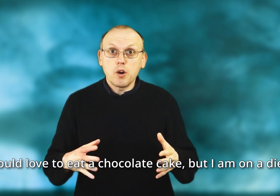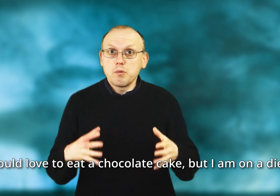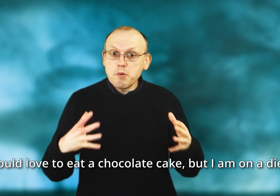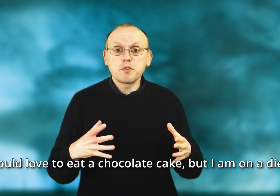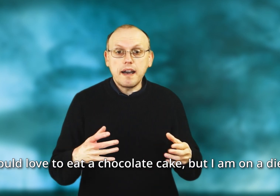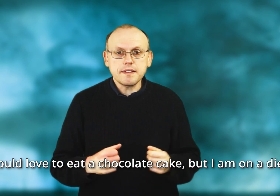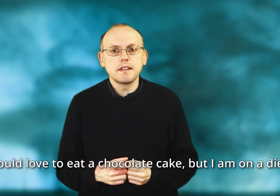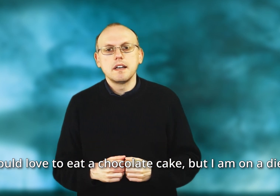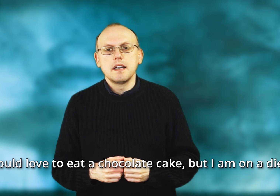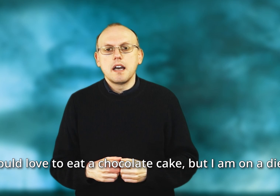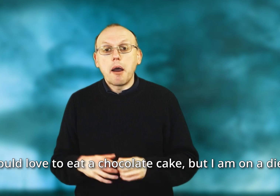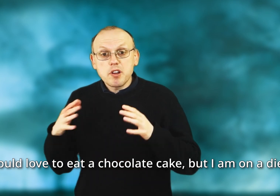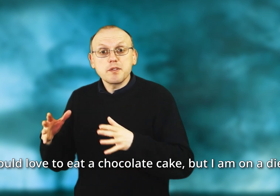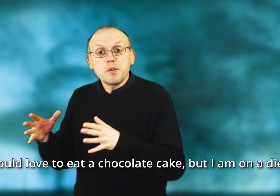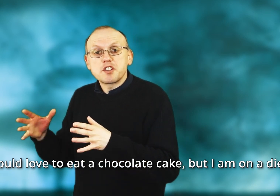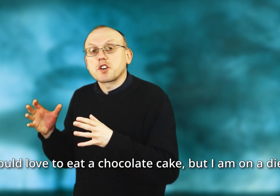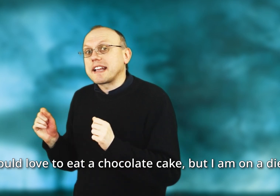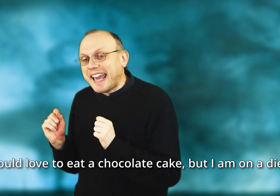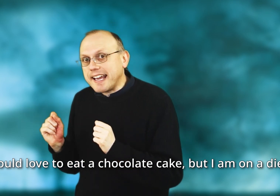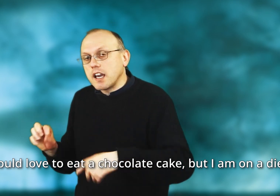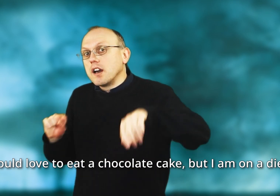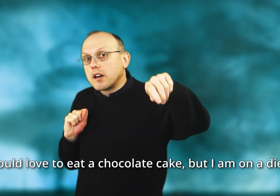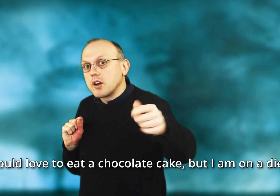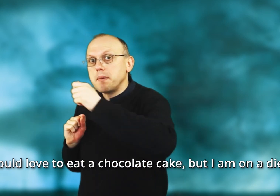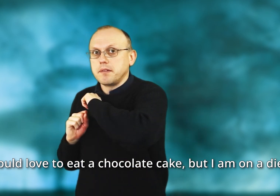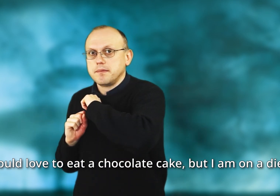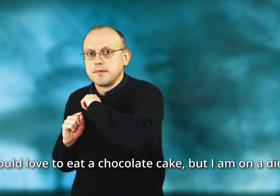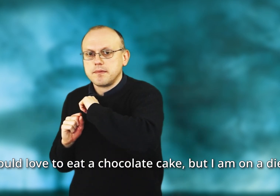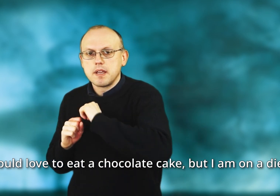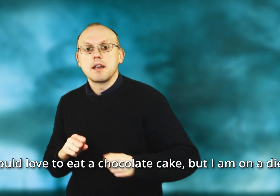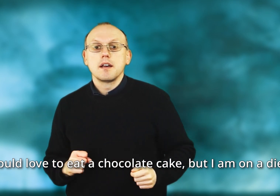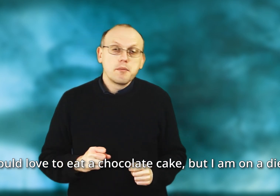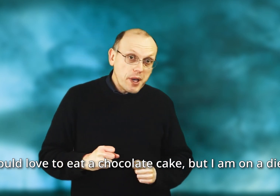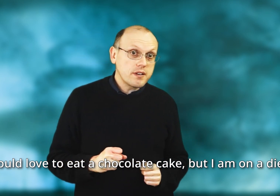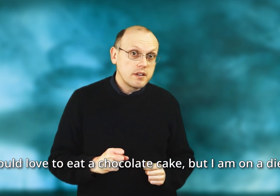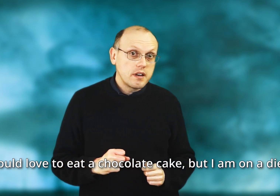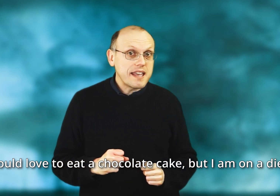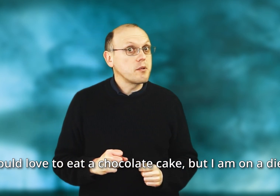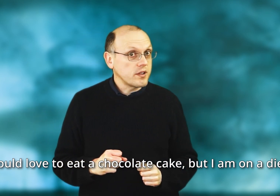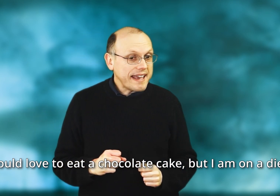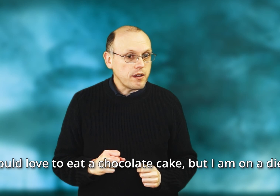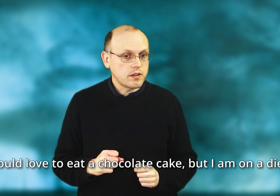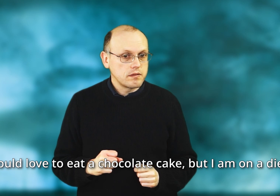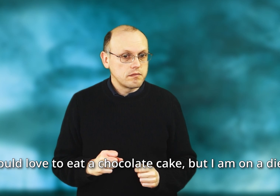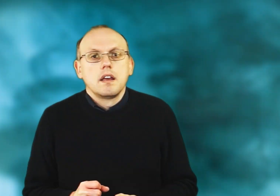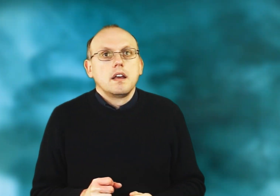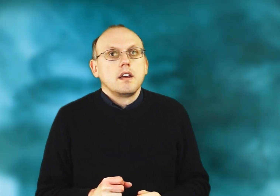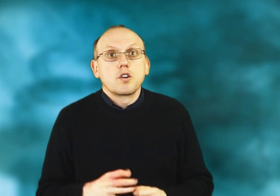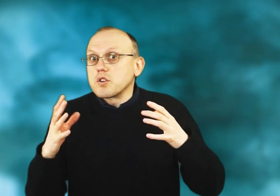we would write, I would love to eat a chocolate cake, comma. But I am on a diet. You could also